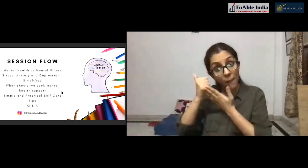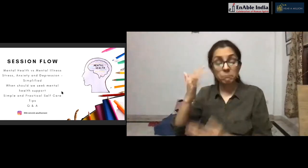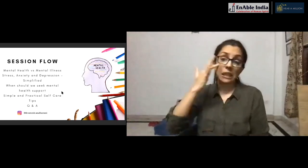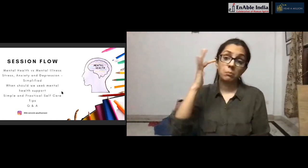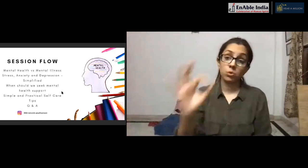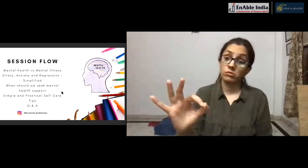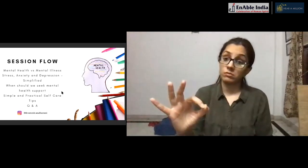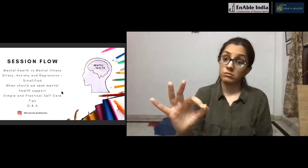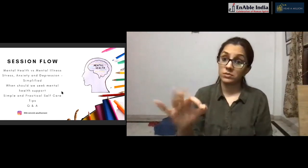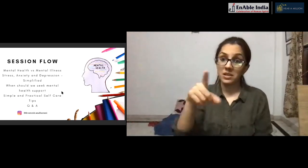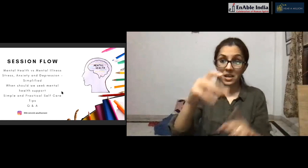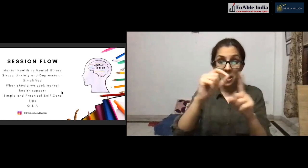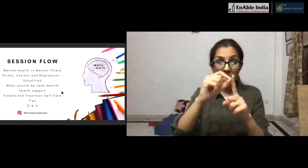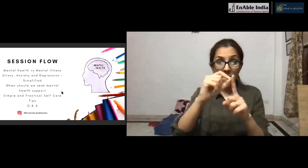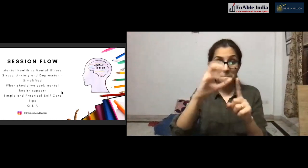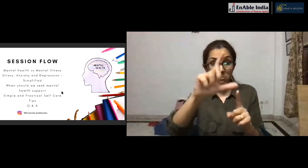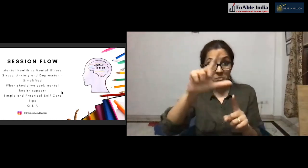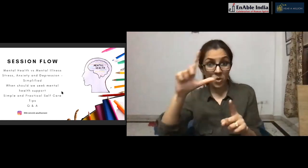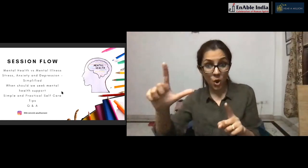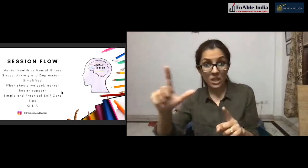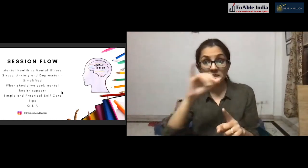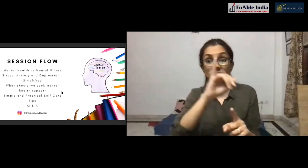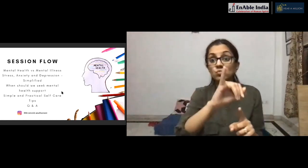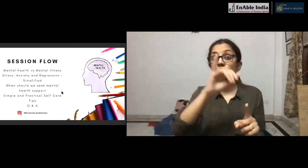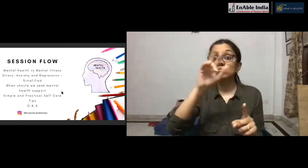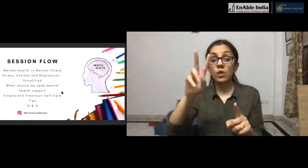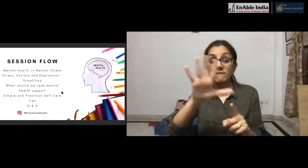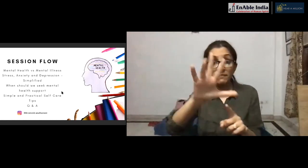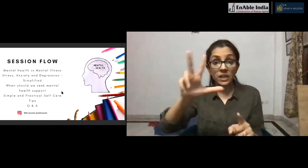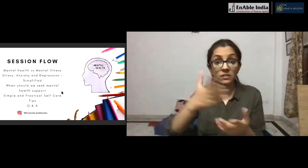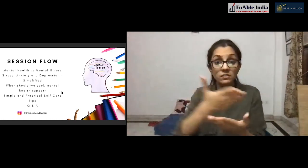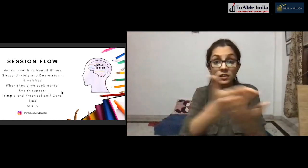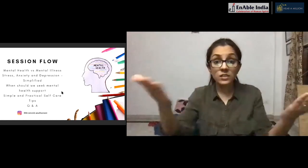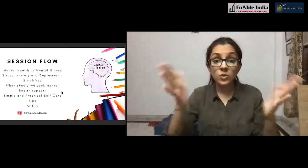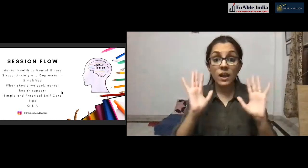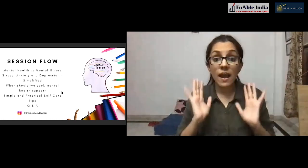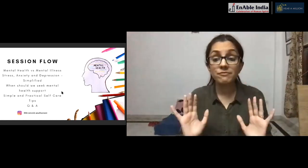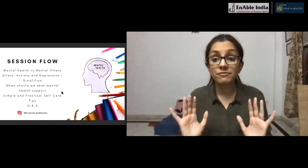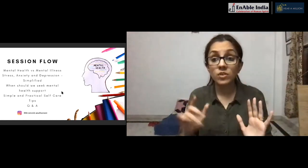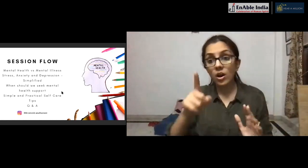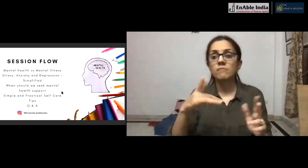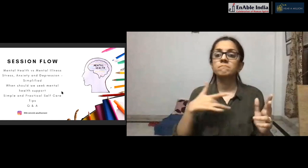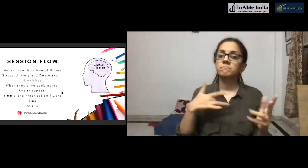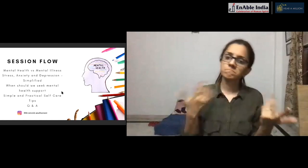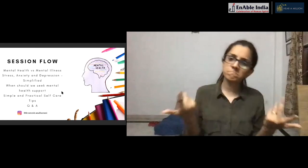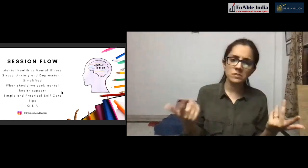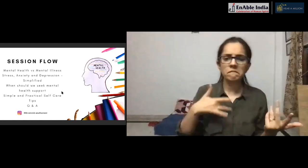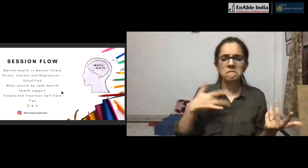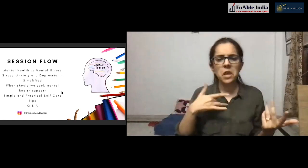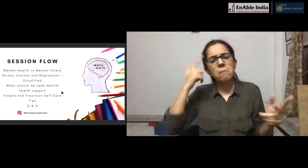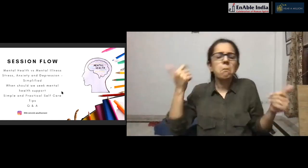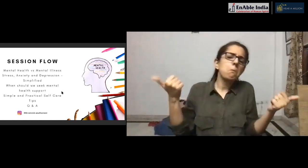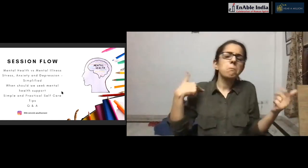we did a poll, and 62% or 58% people said that they are okay, they didn't feel any